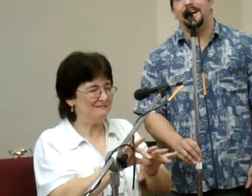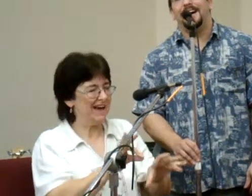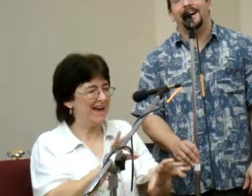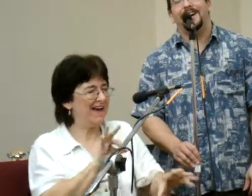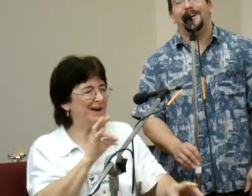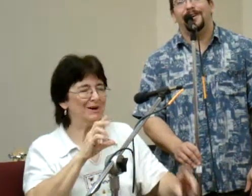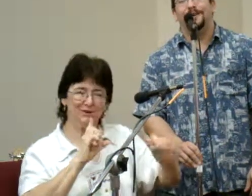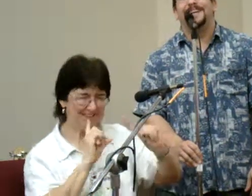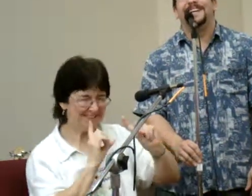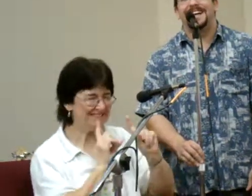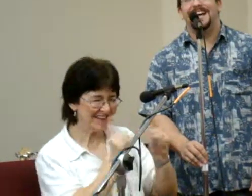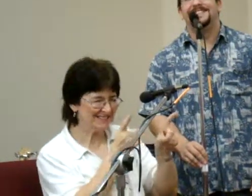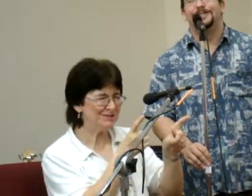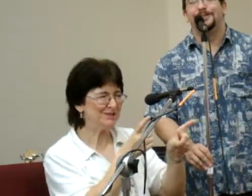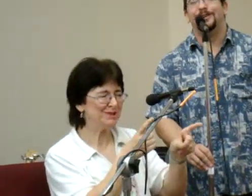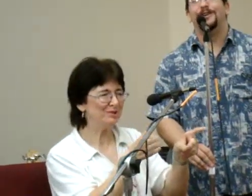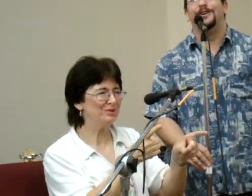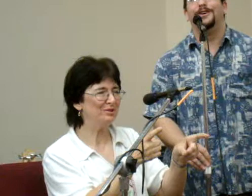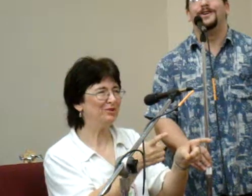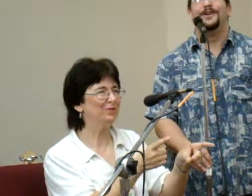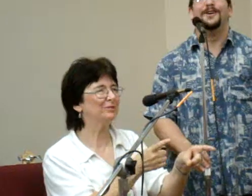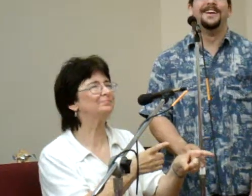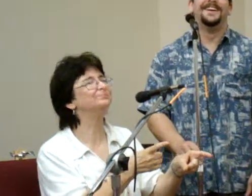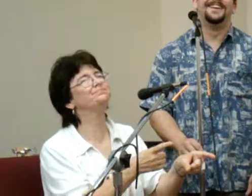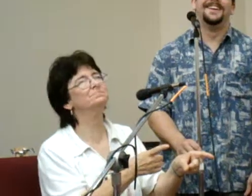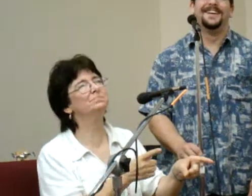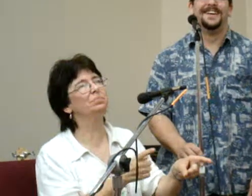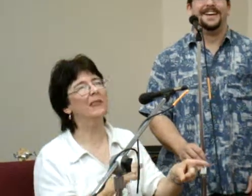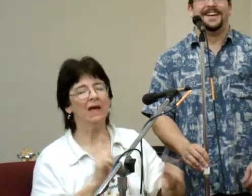He found his answer.